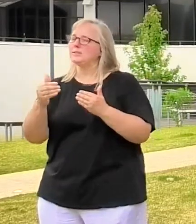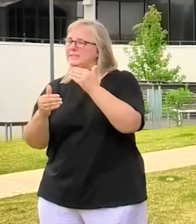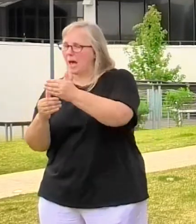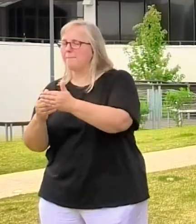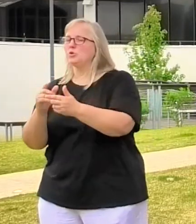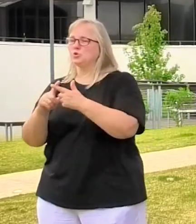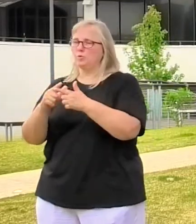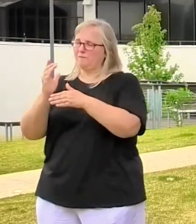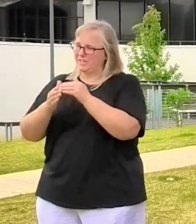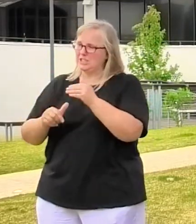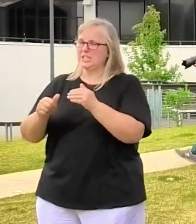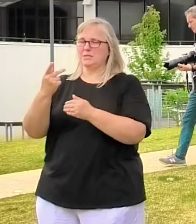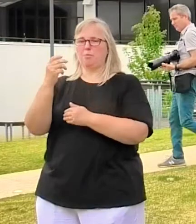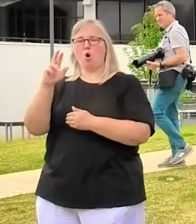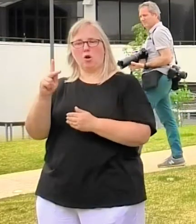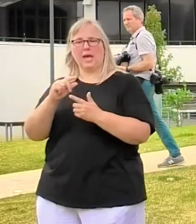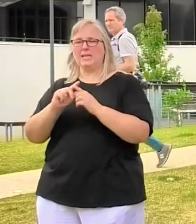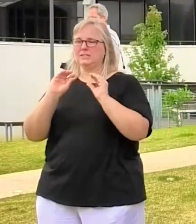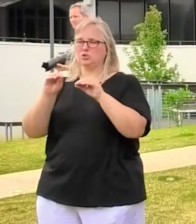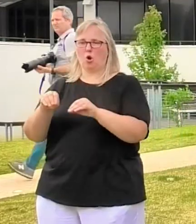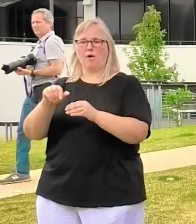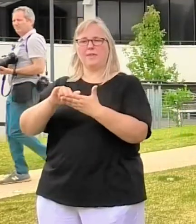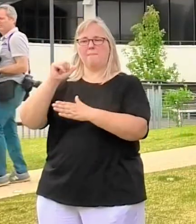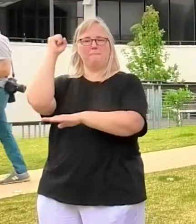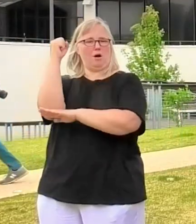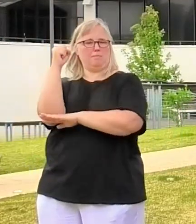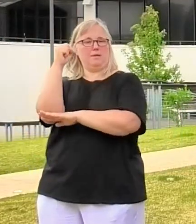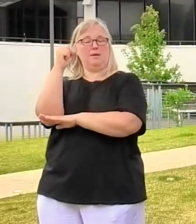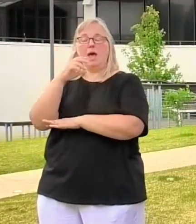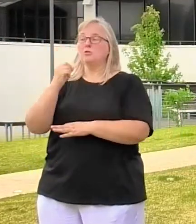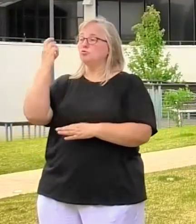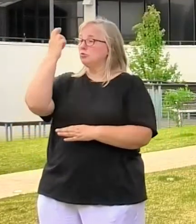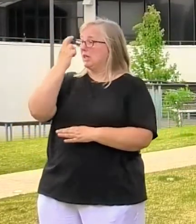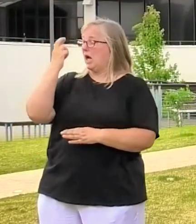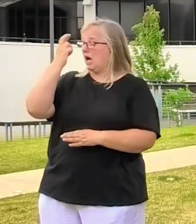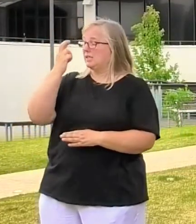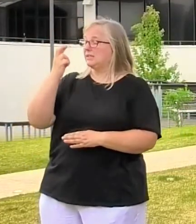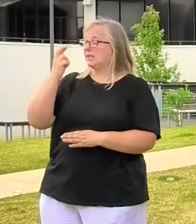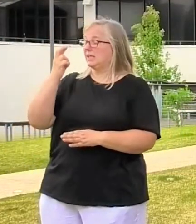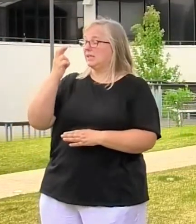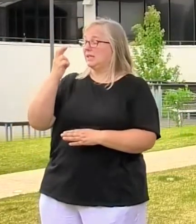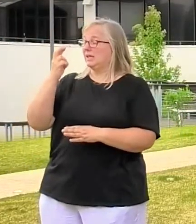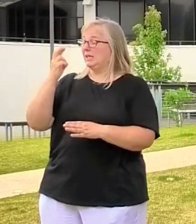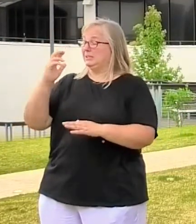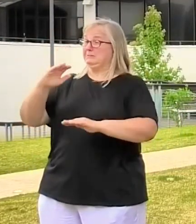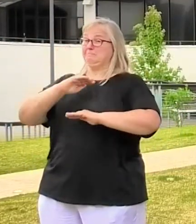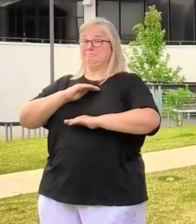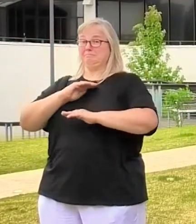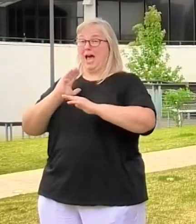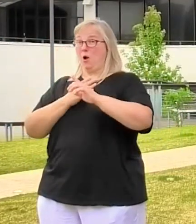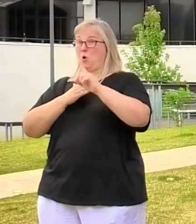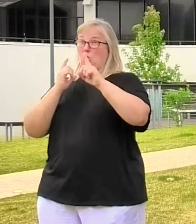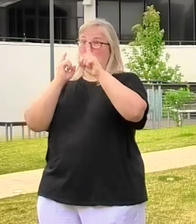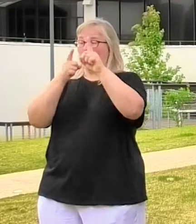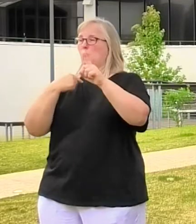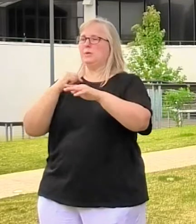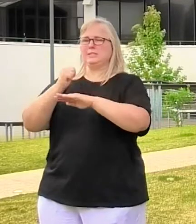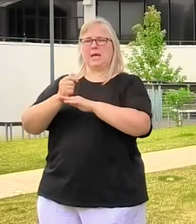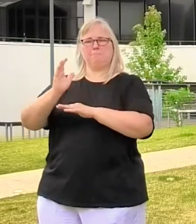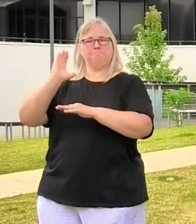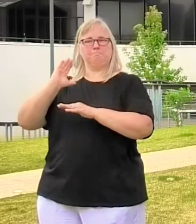and installing this monument, realizing the goal that we've set forth so many years ago.